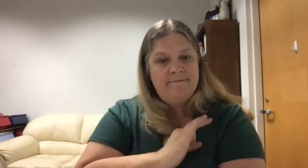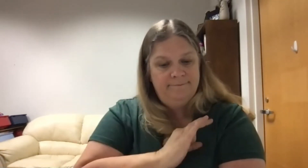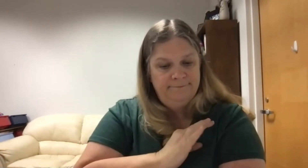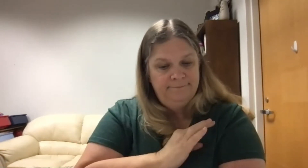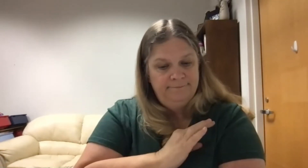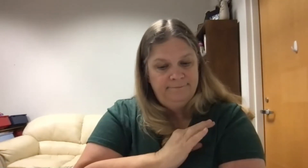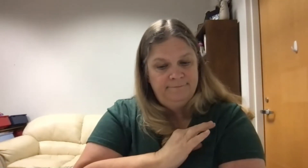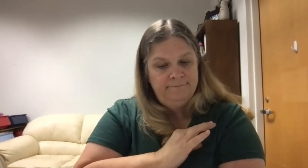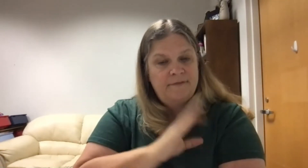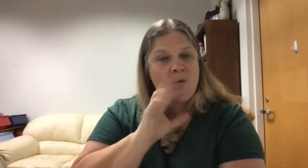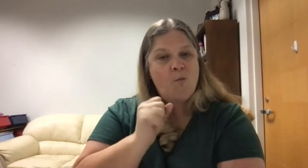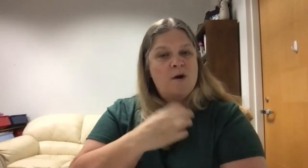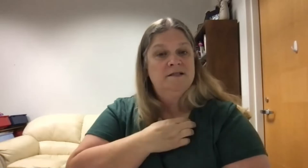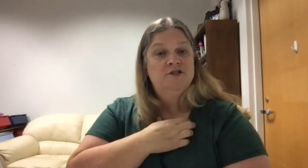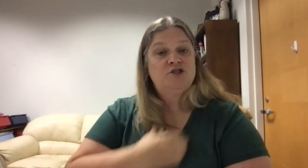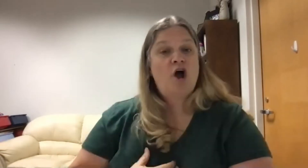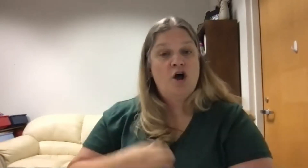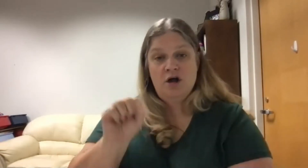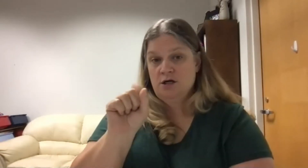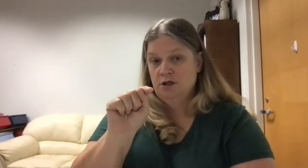to porn by the staff